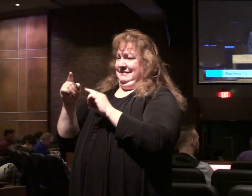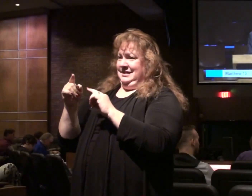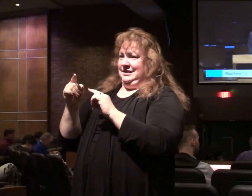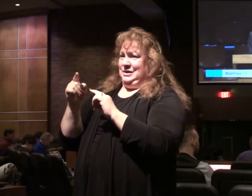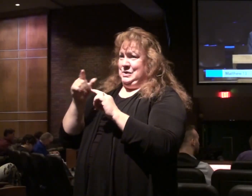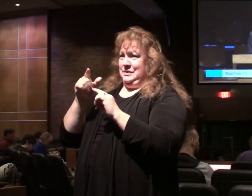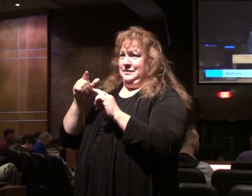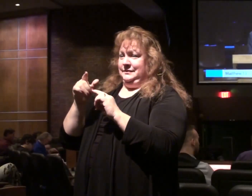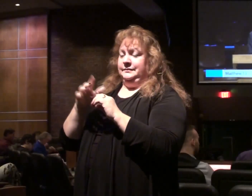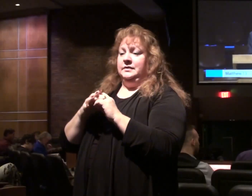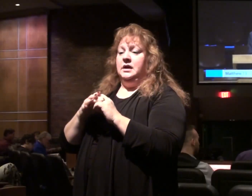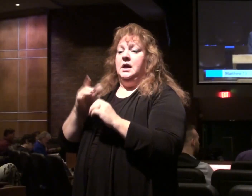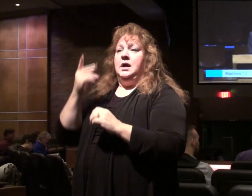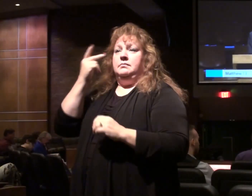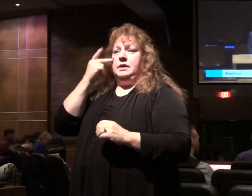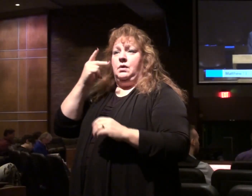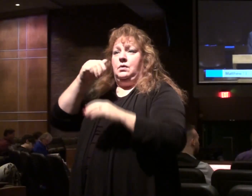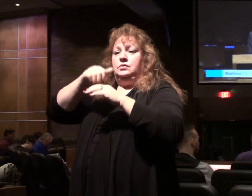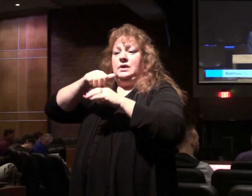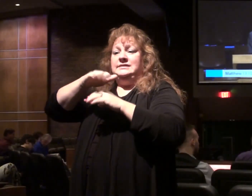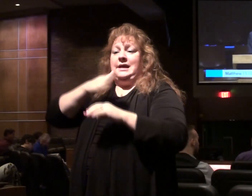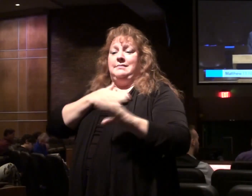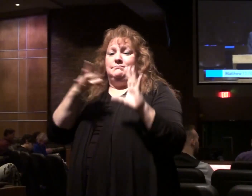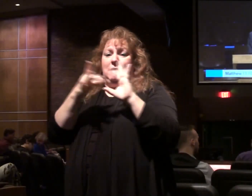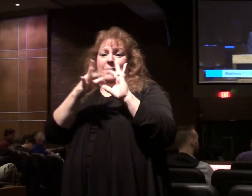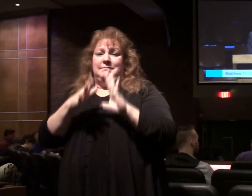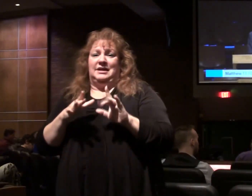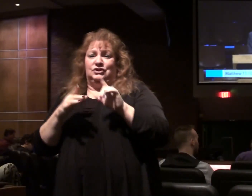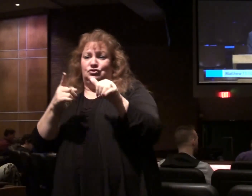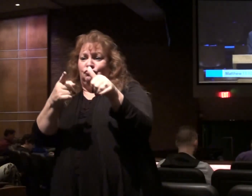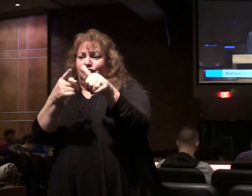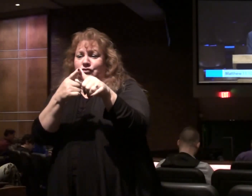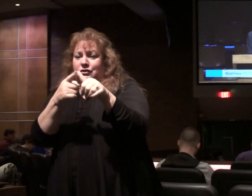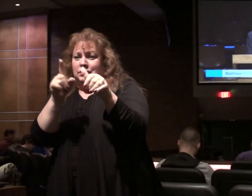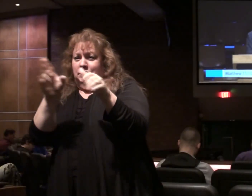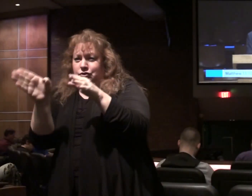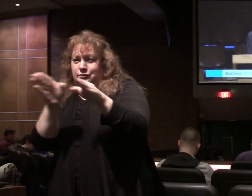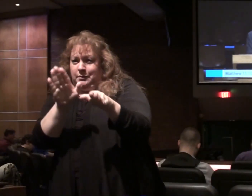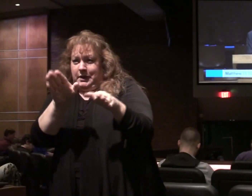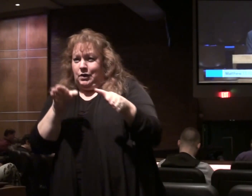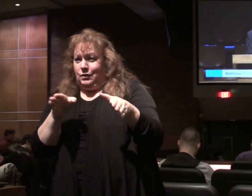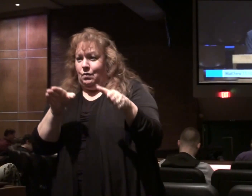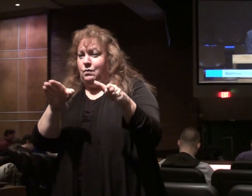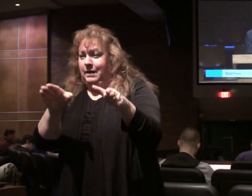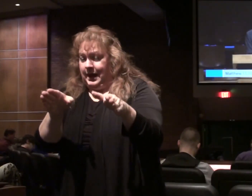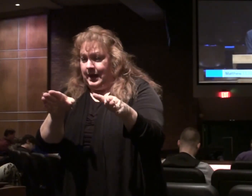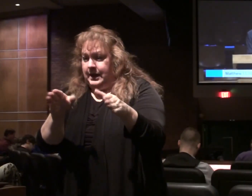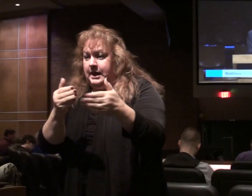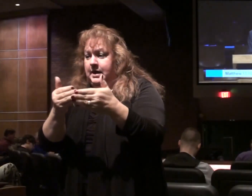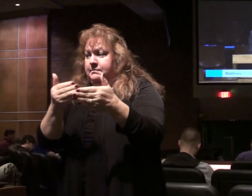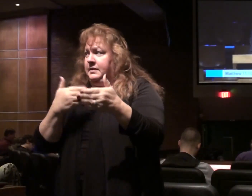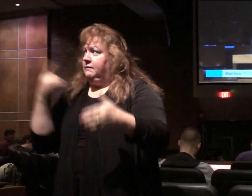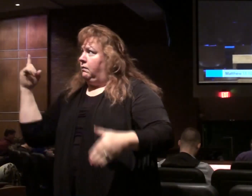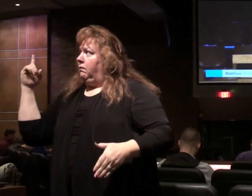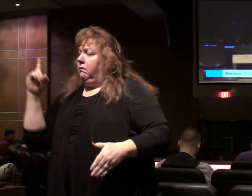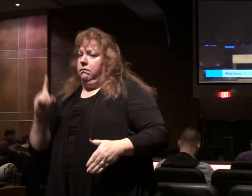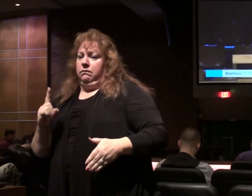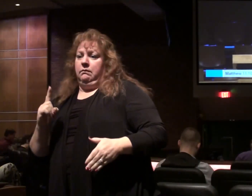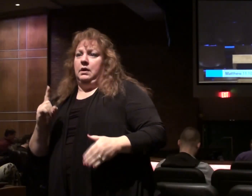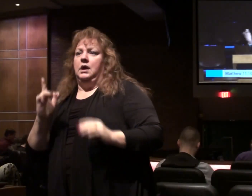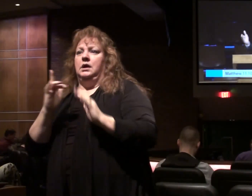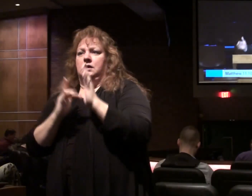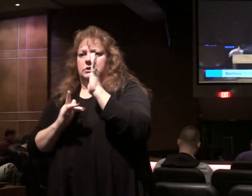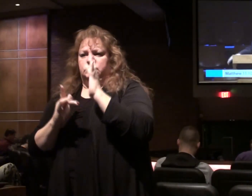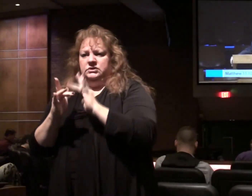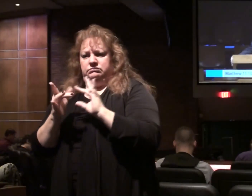written, 'Behold, I send my messenger ahead of you who will prepare your way before you.'" And Jesus